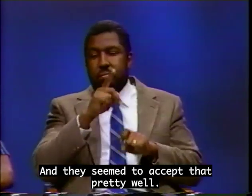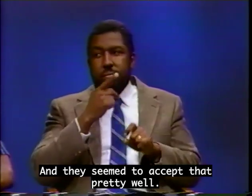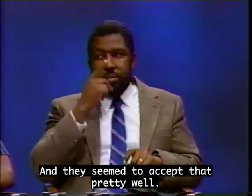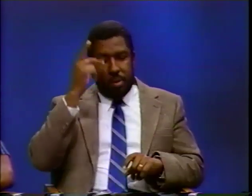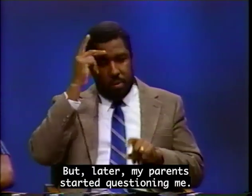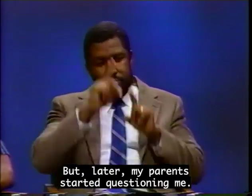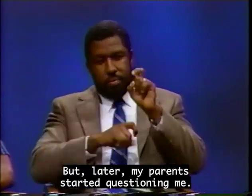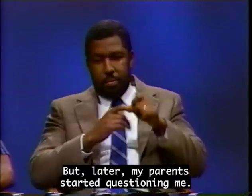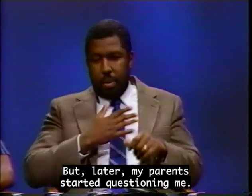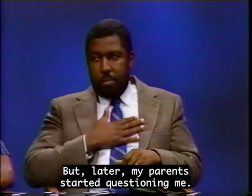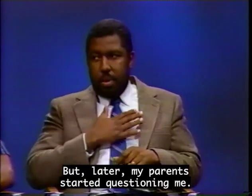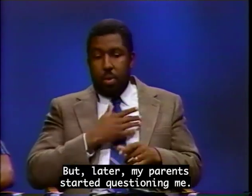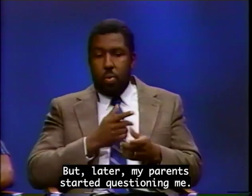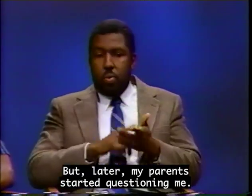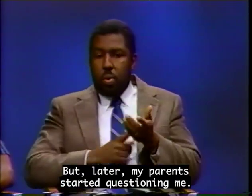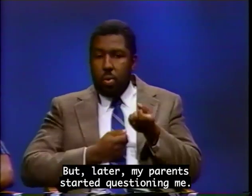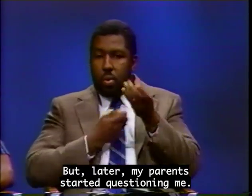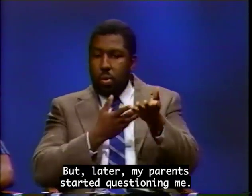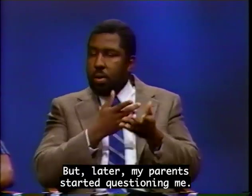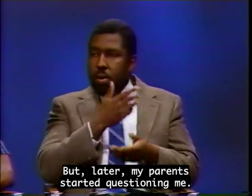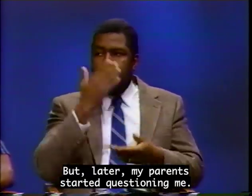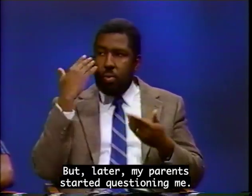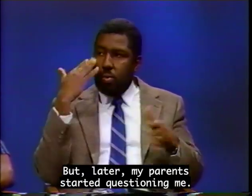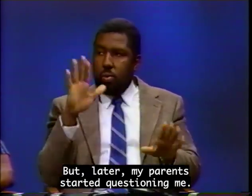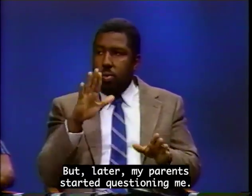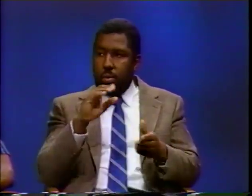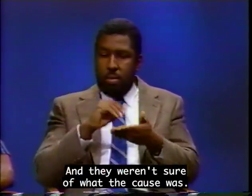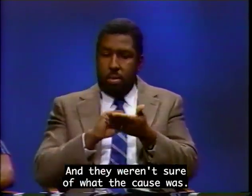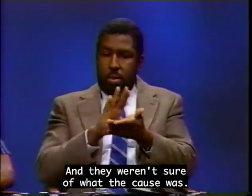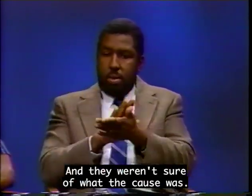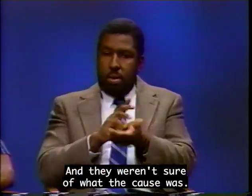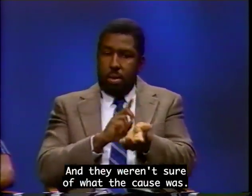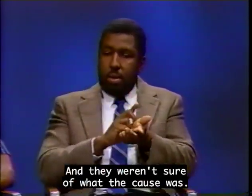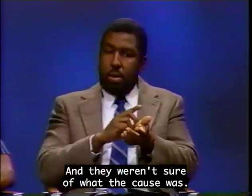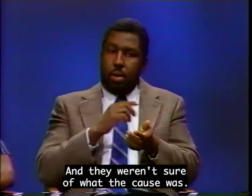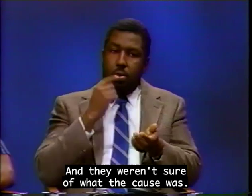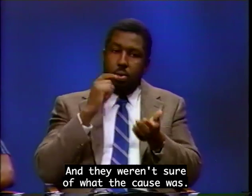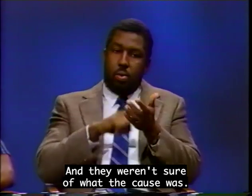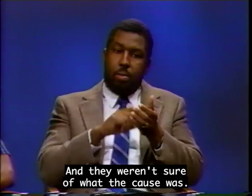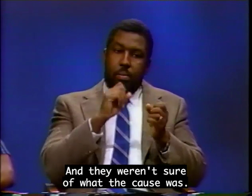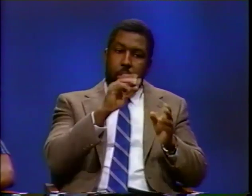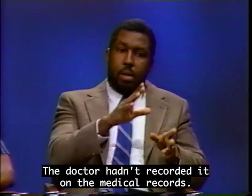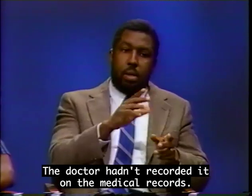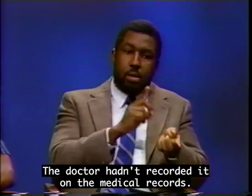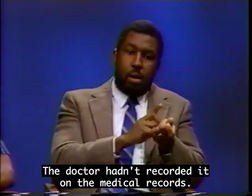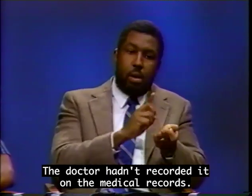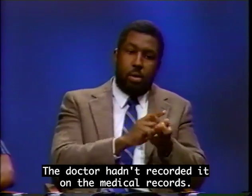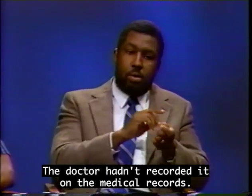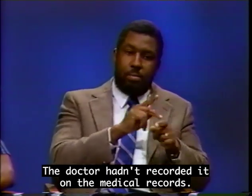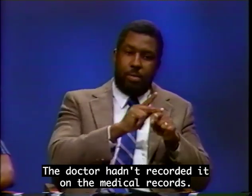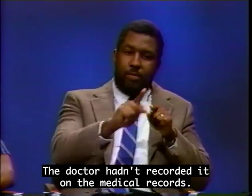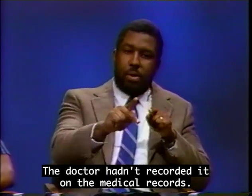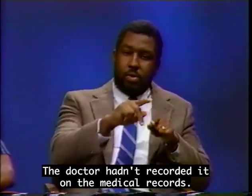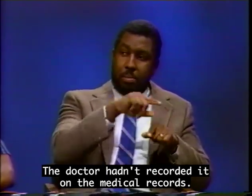But later, my parents started questioning me, and they weren't sure of what the cause was. The doctor hadn't recorded it on the medical records.